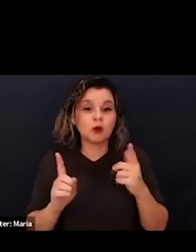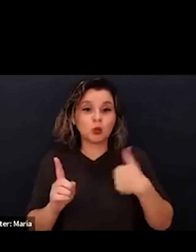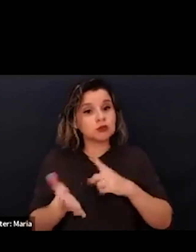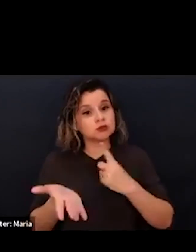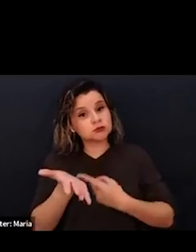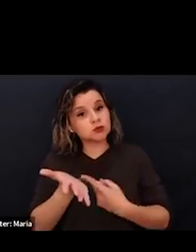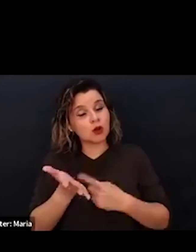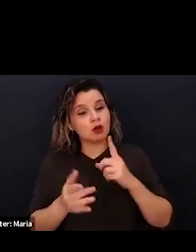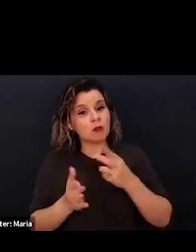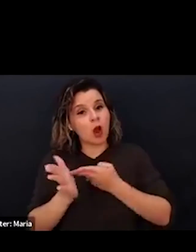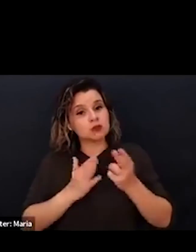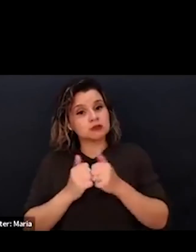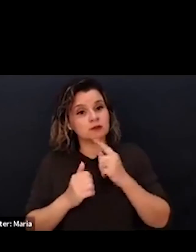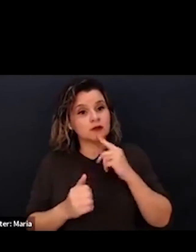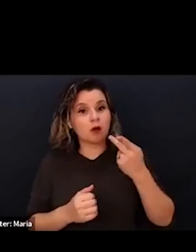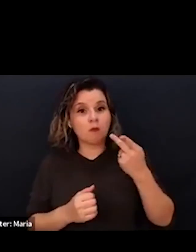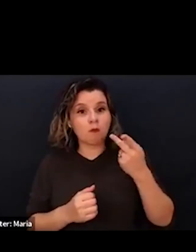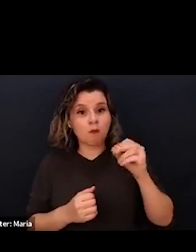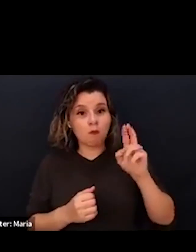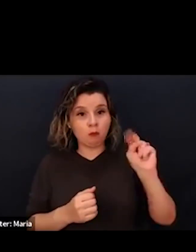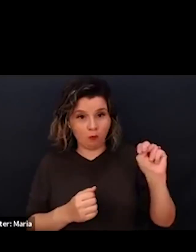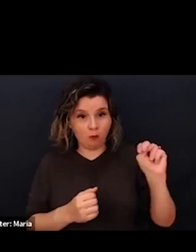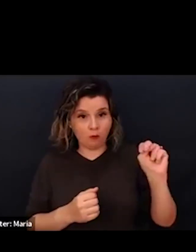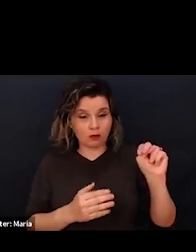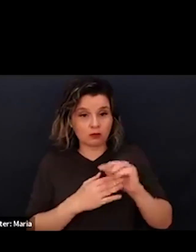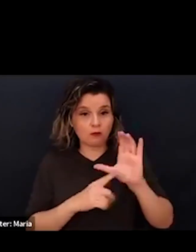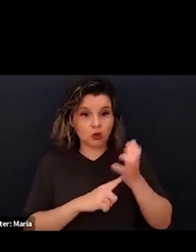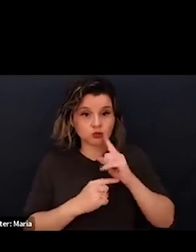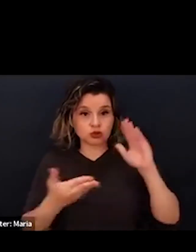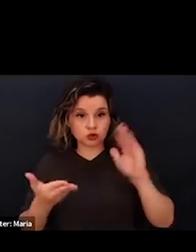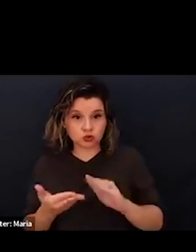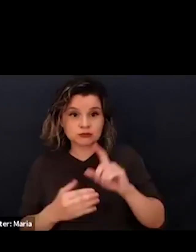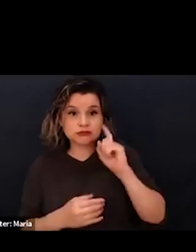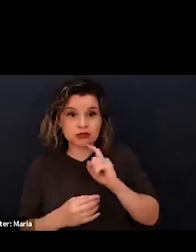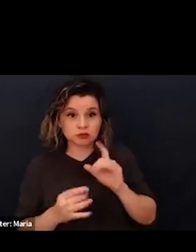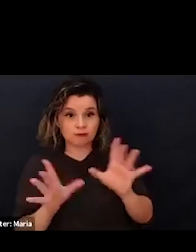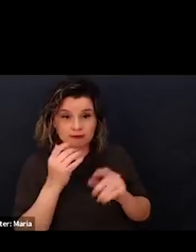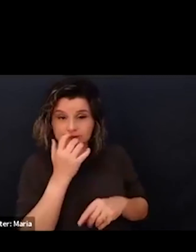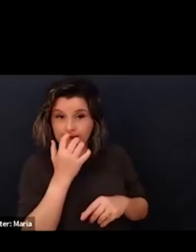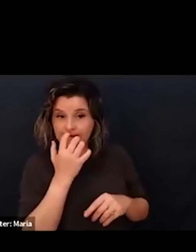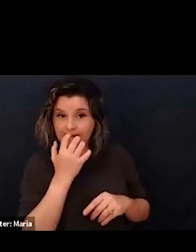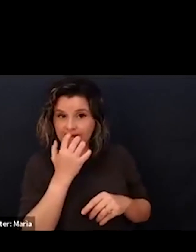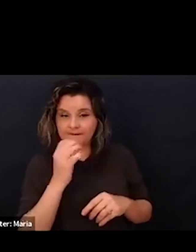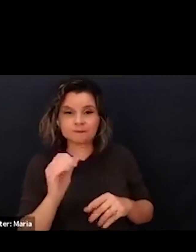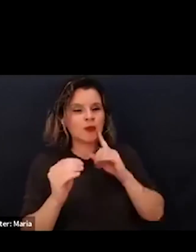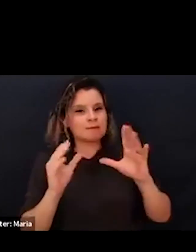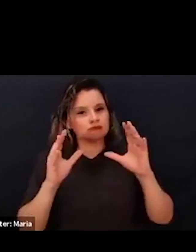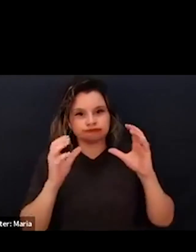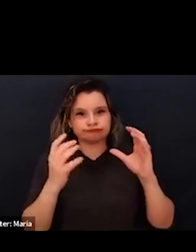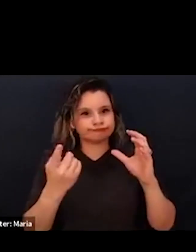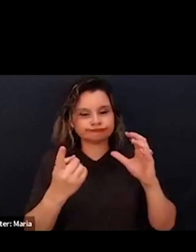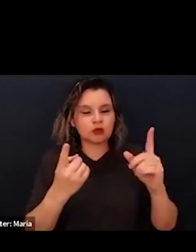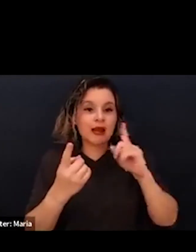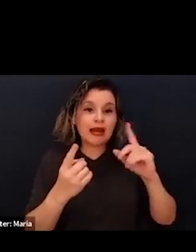talk honestly about porn culture if we're going to talk about reducing sexual violence. We have an incredible problem in our society, that the level